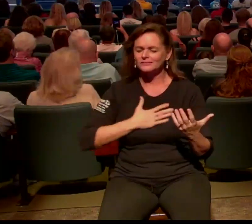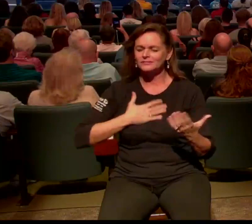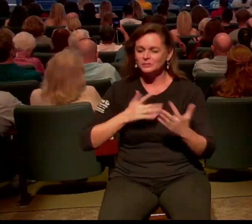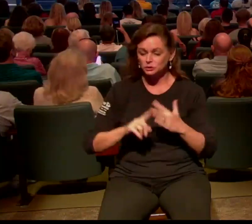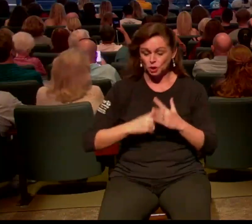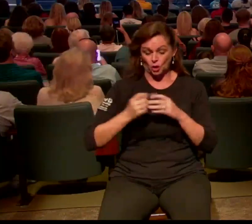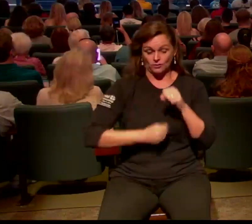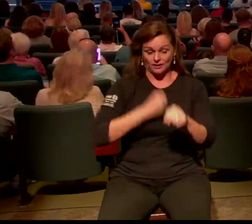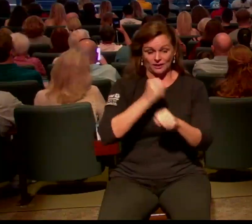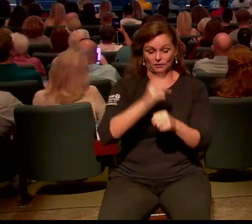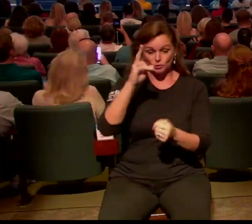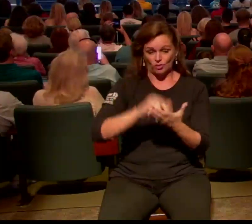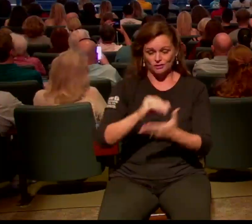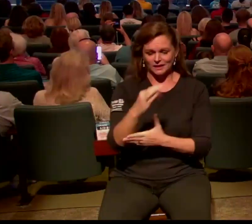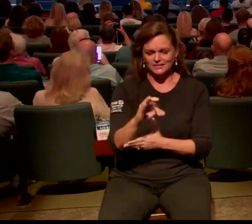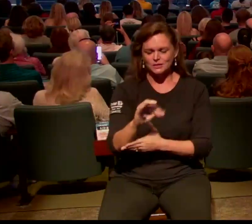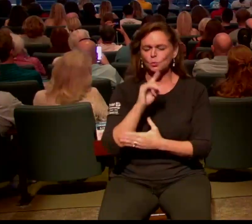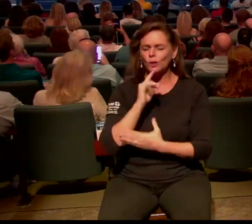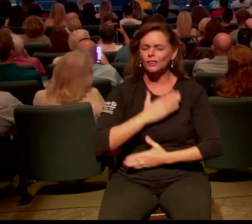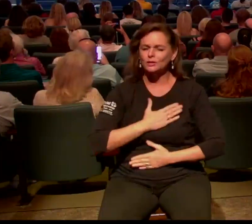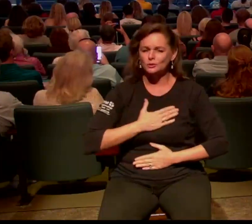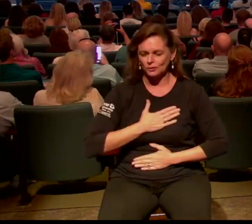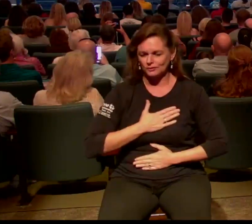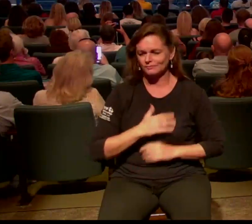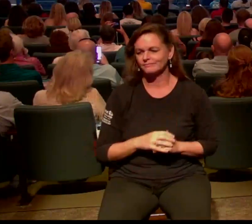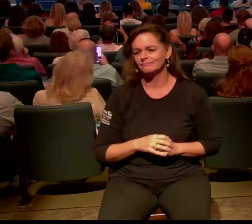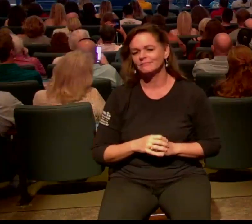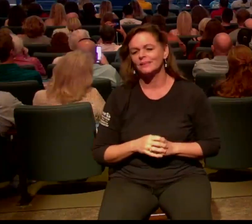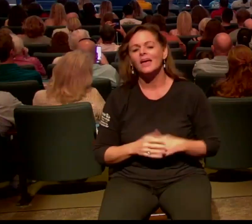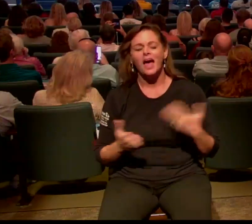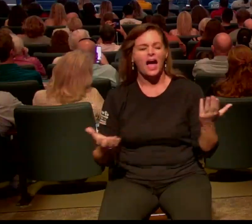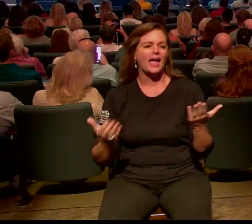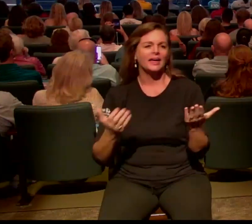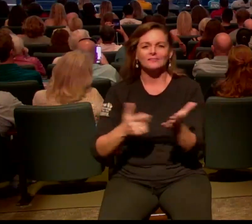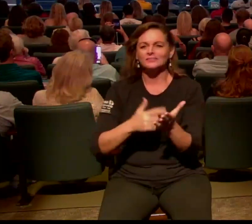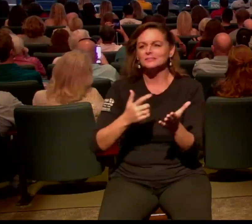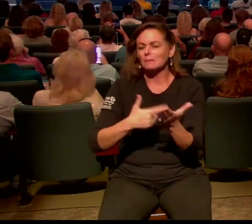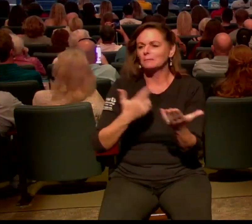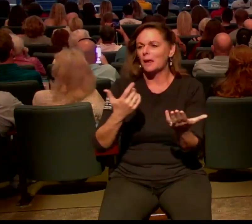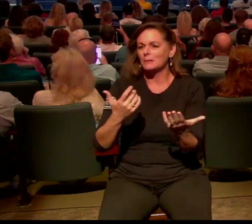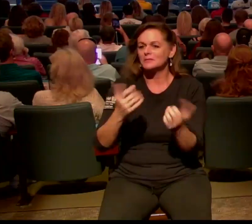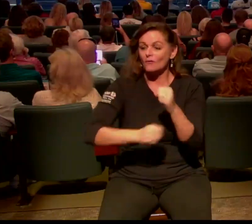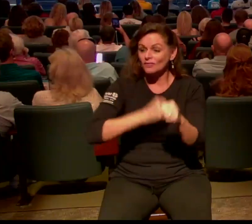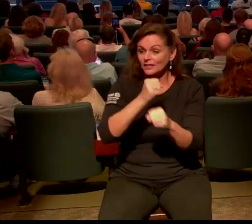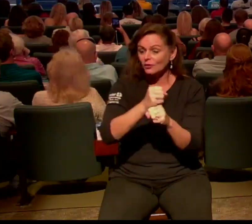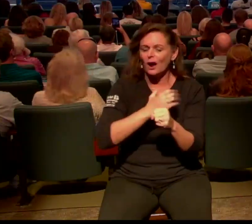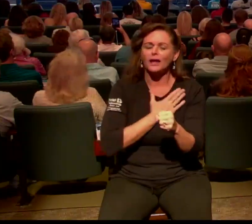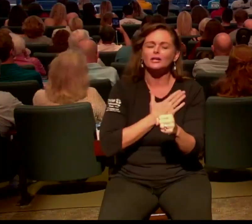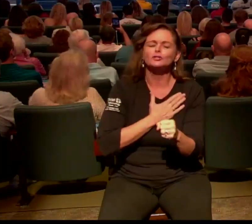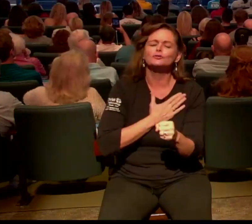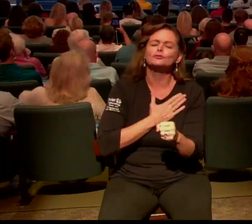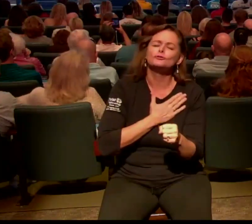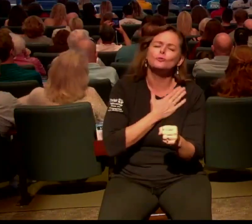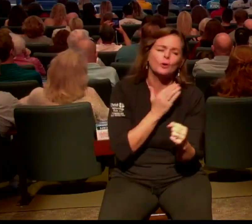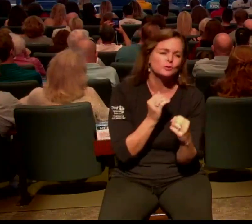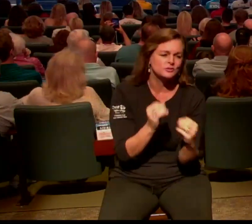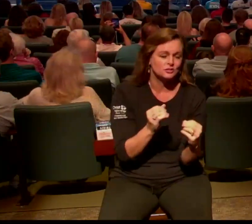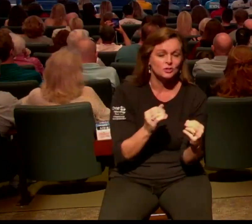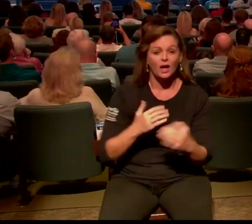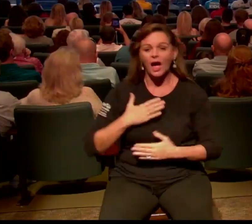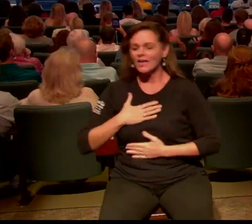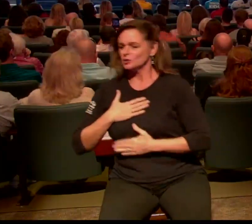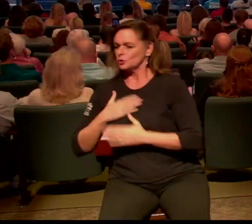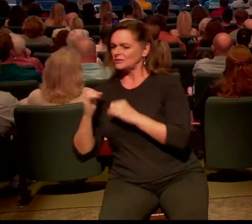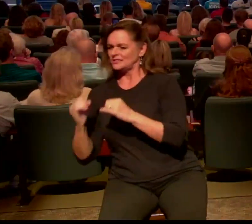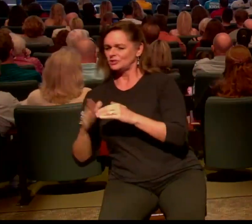I have favorite times to teach, and this is one of them. I love to kind of teach at the end of